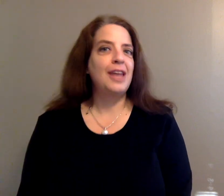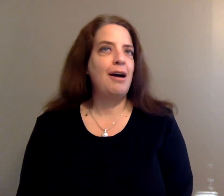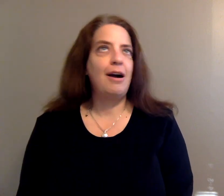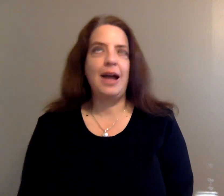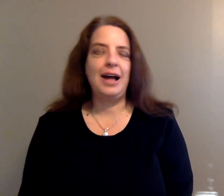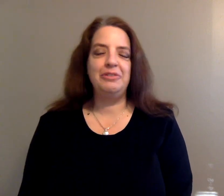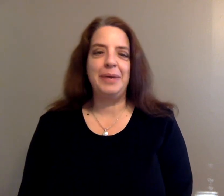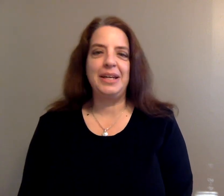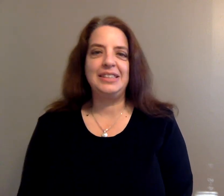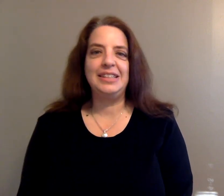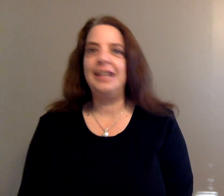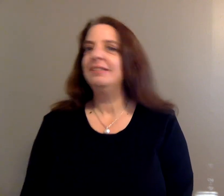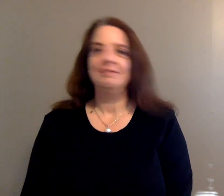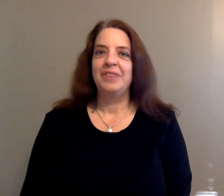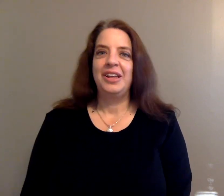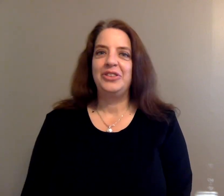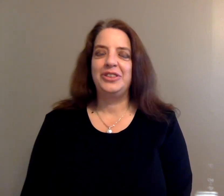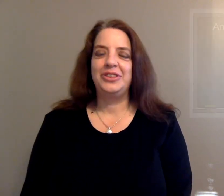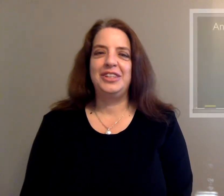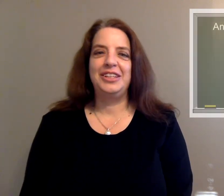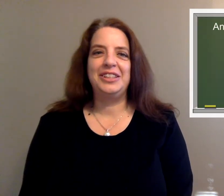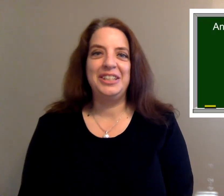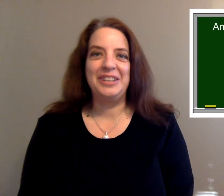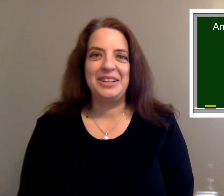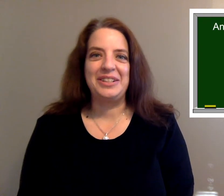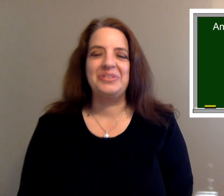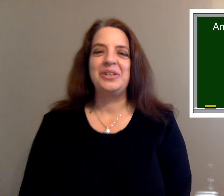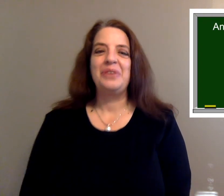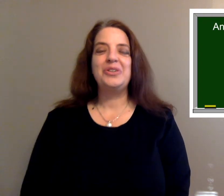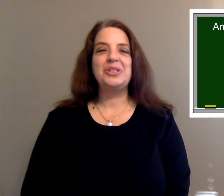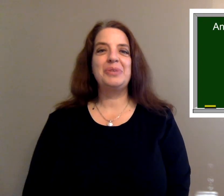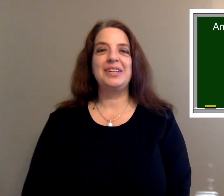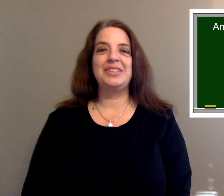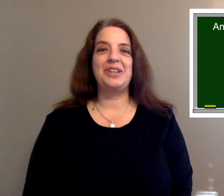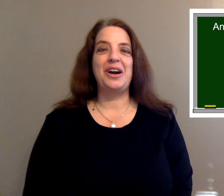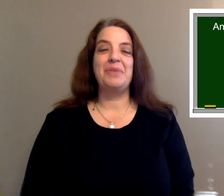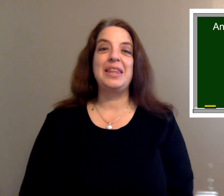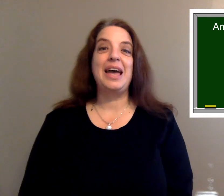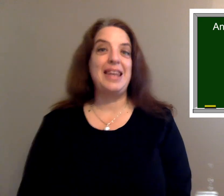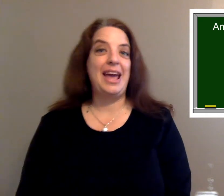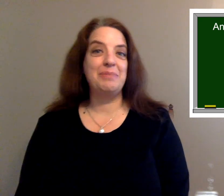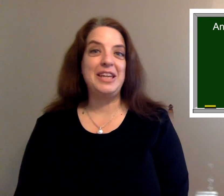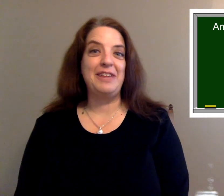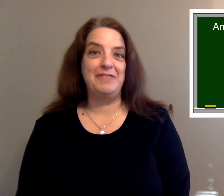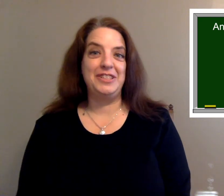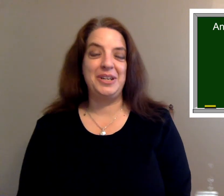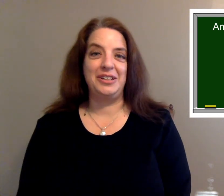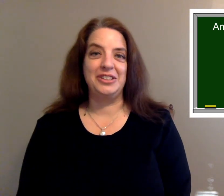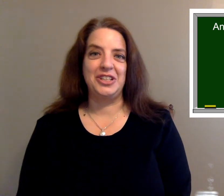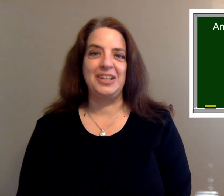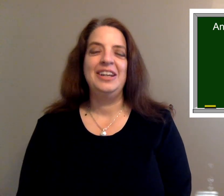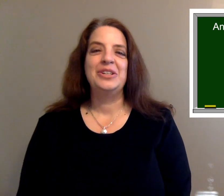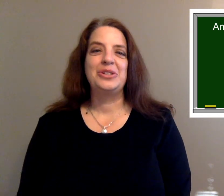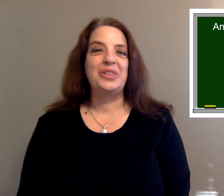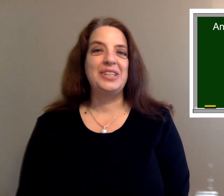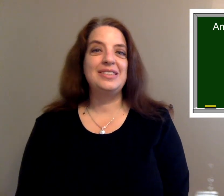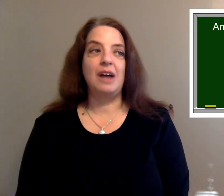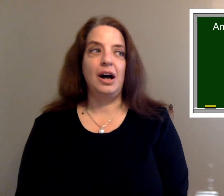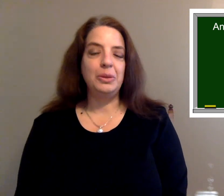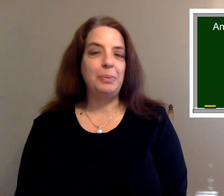are alphabetically, the electives. First, we're going to start with anatomy and physiology. So this is all the parts of